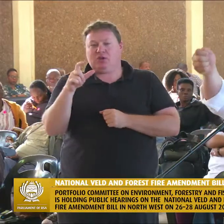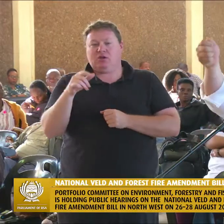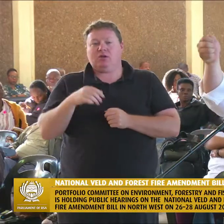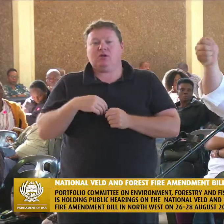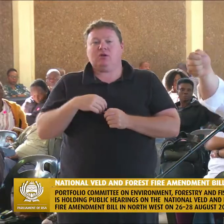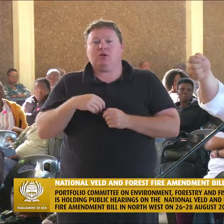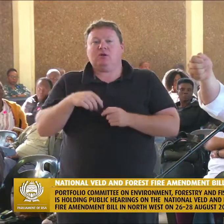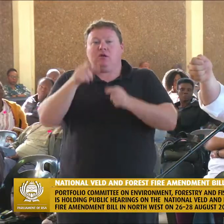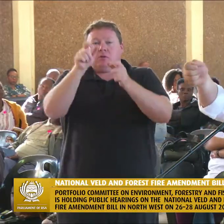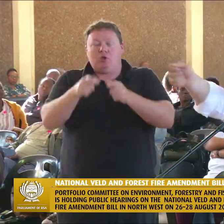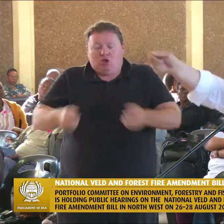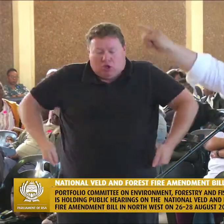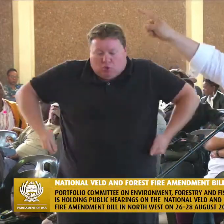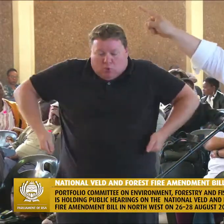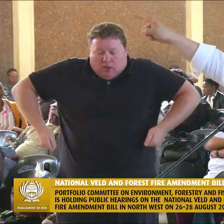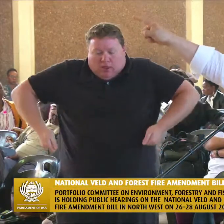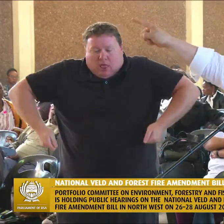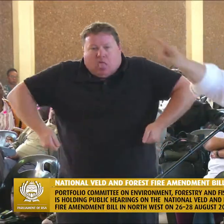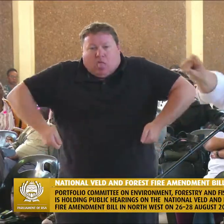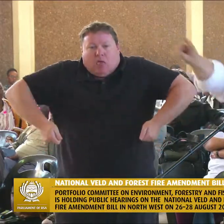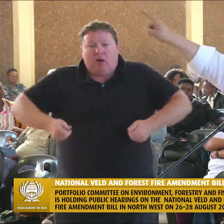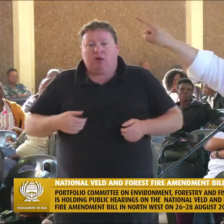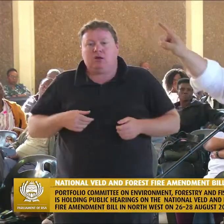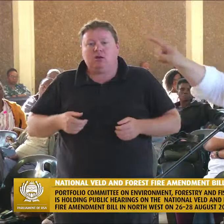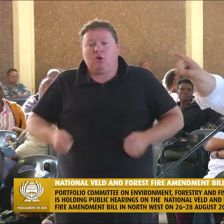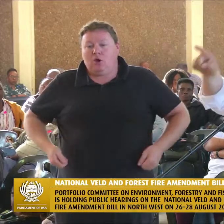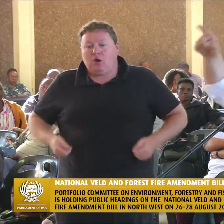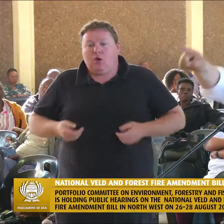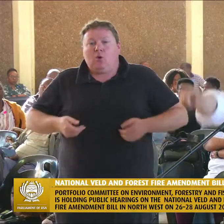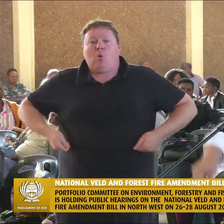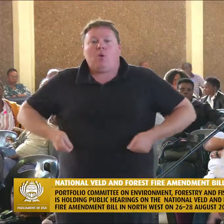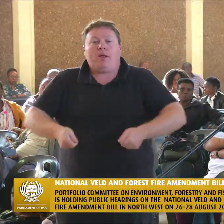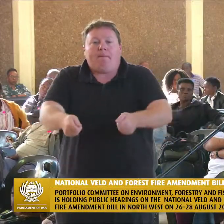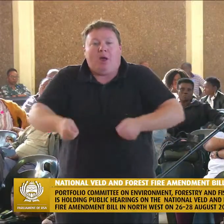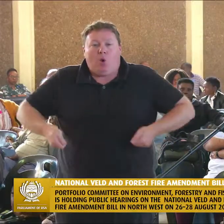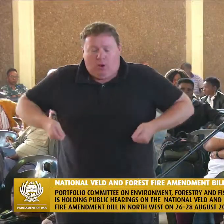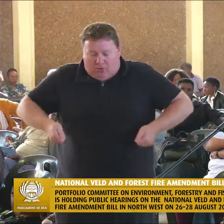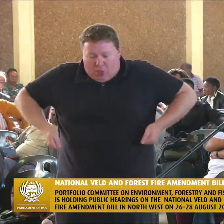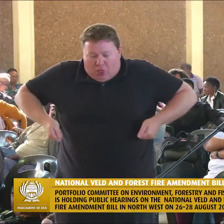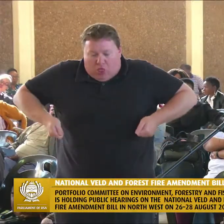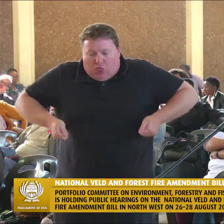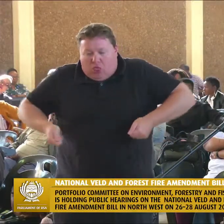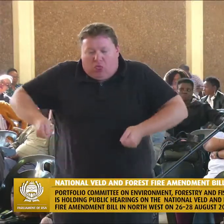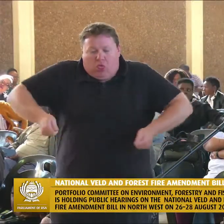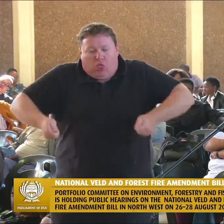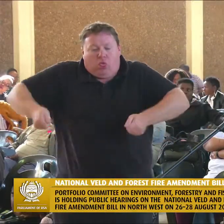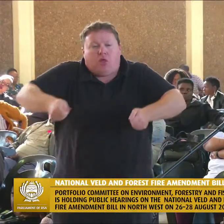carried in a wheelbarrow to an ambulance to cross the area where the roads are bad